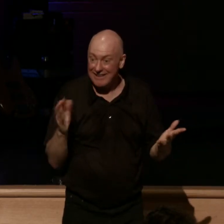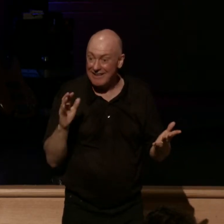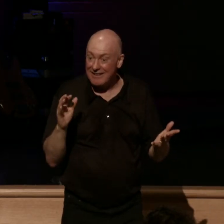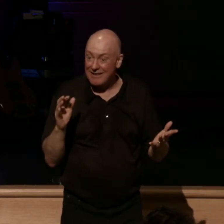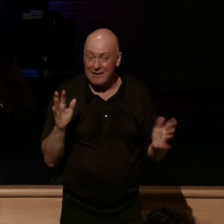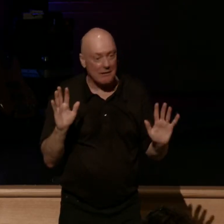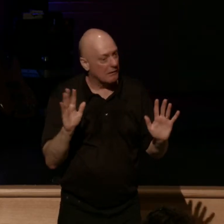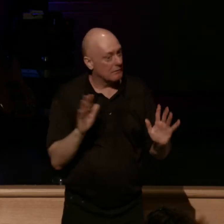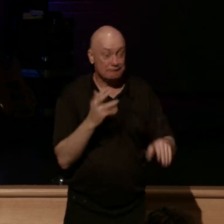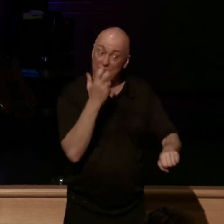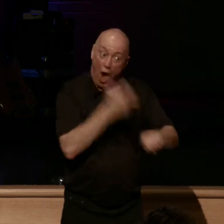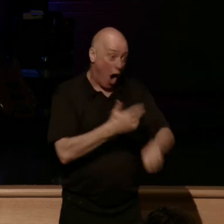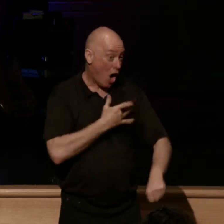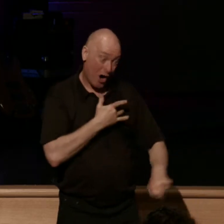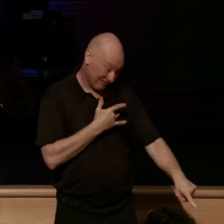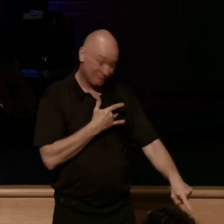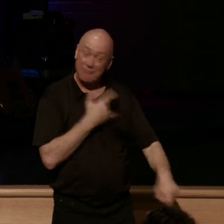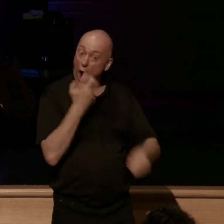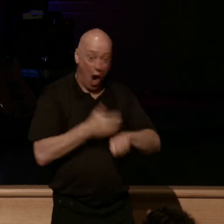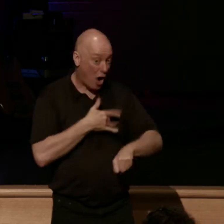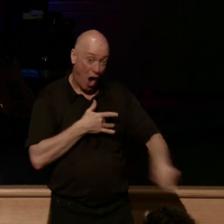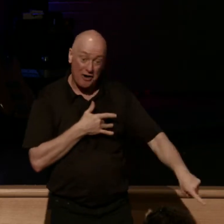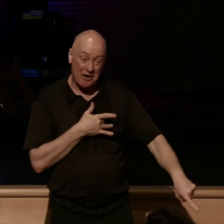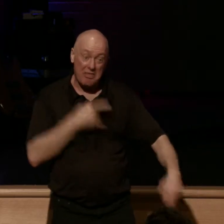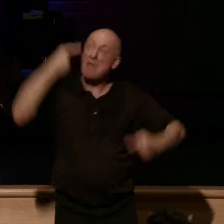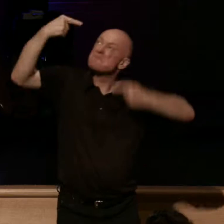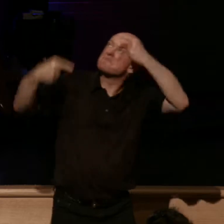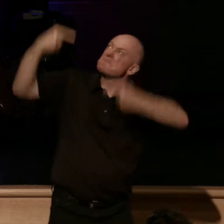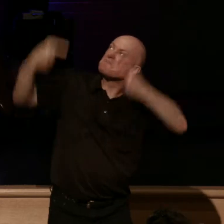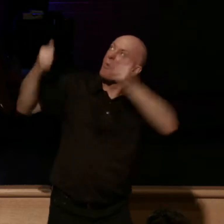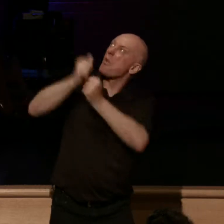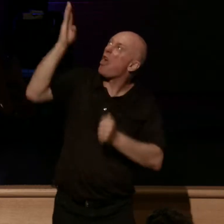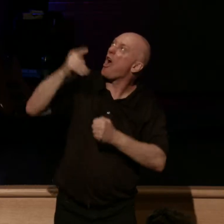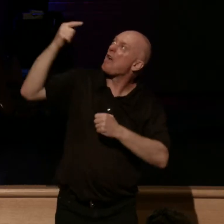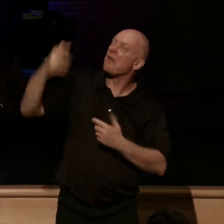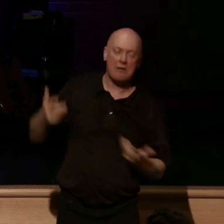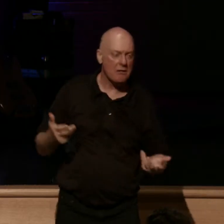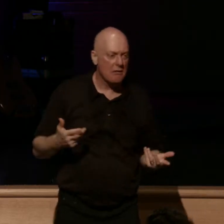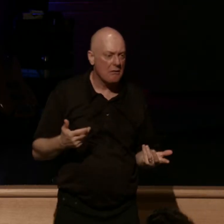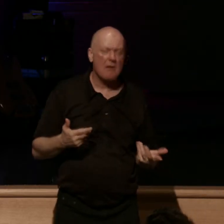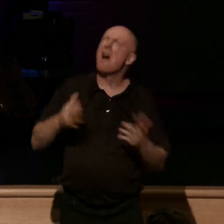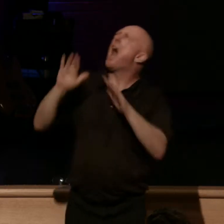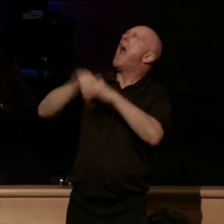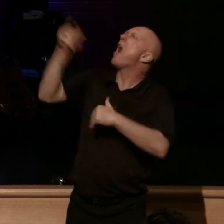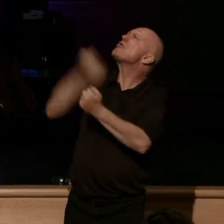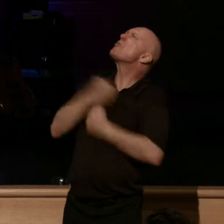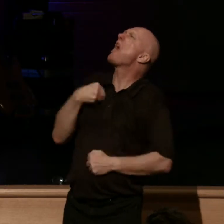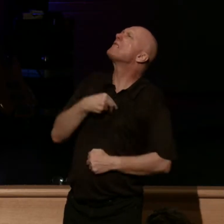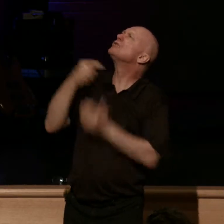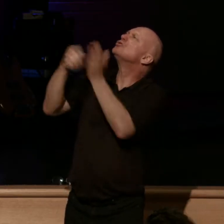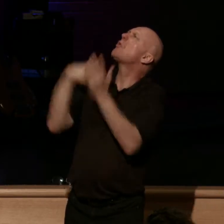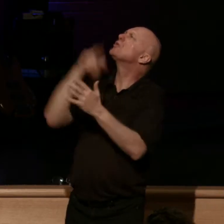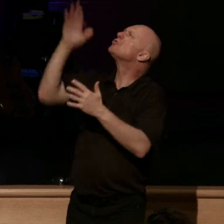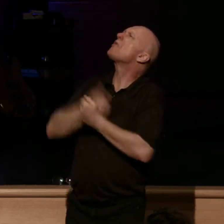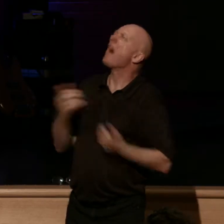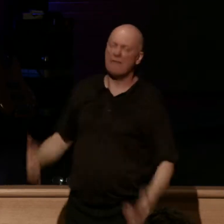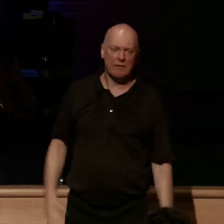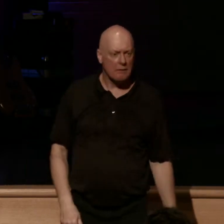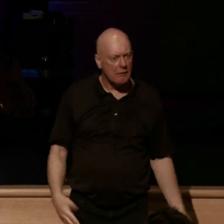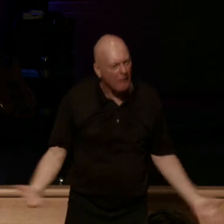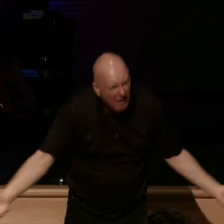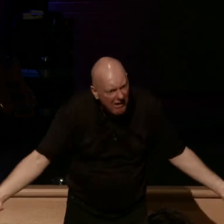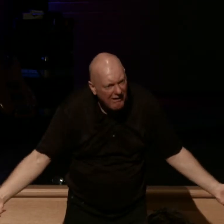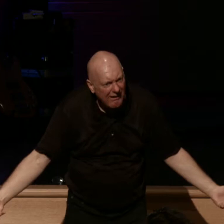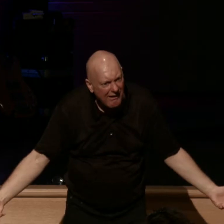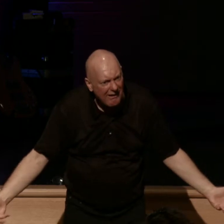what, and hard hearts are revealed here, okay? This is how they dispute. They argue back with God. How have you loved us, God? Show us your love. How dare they say